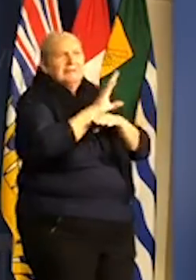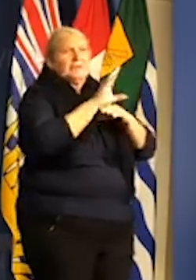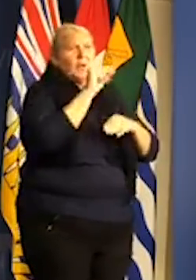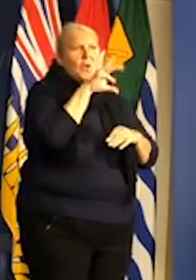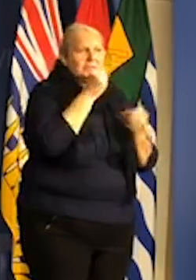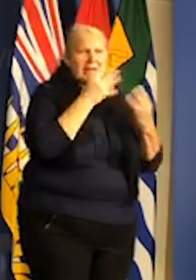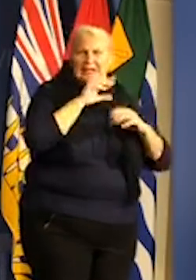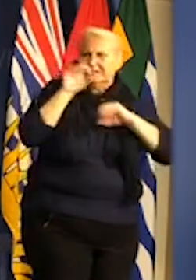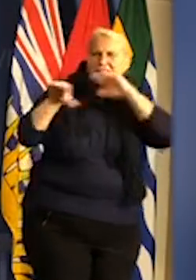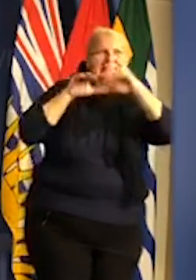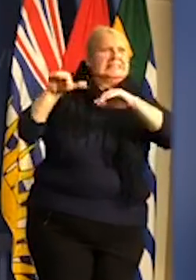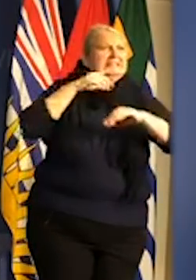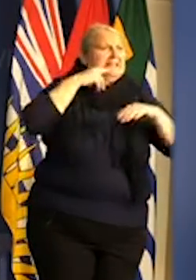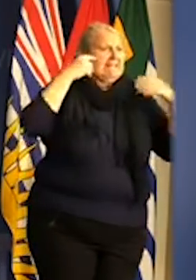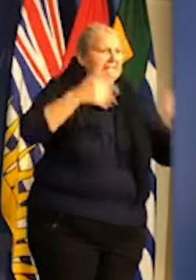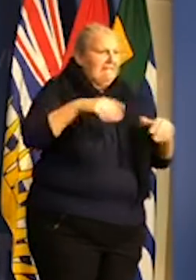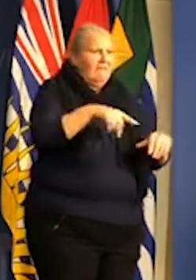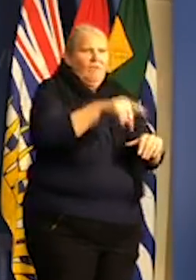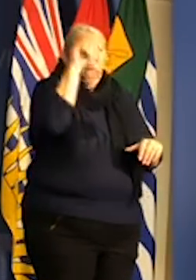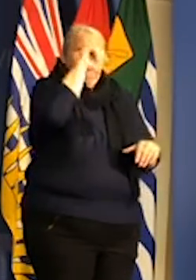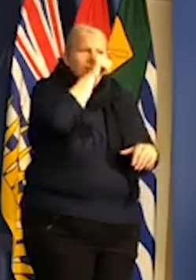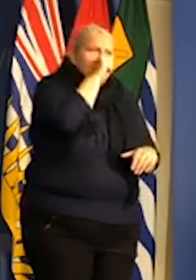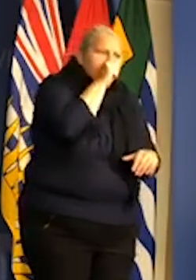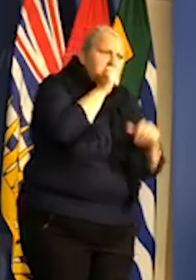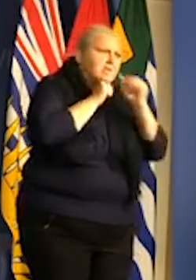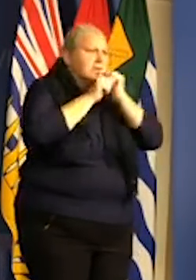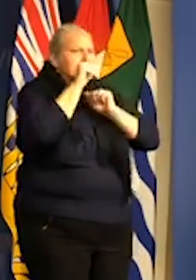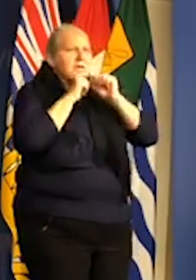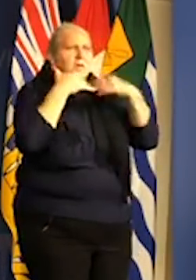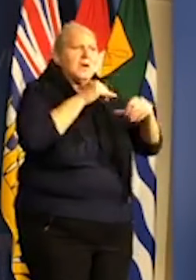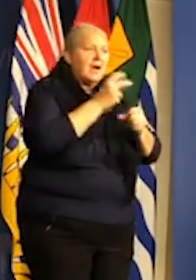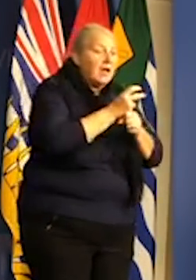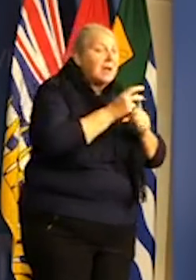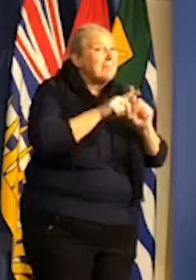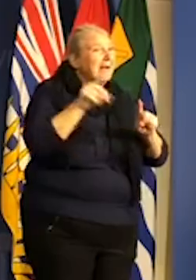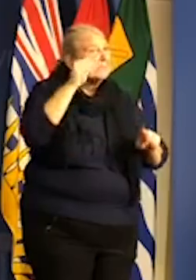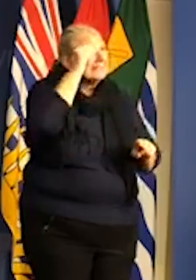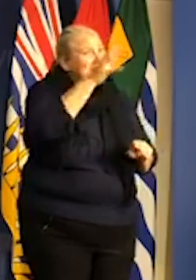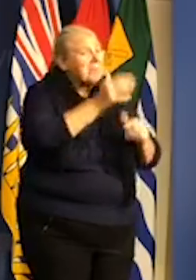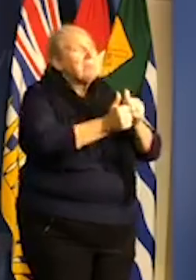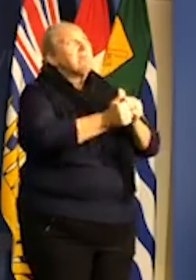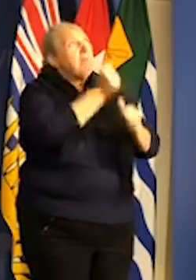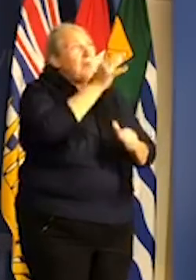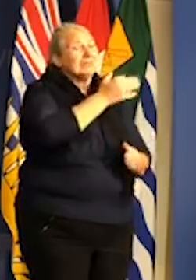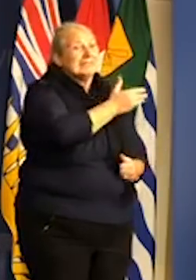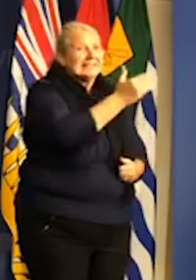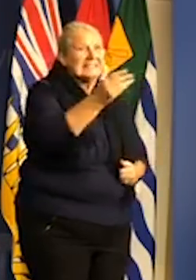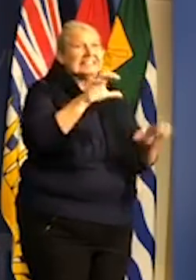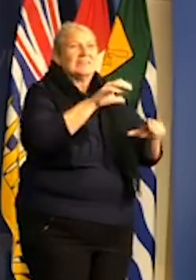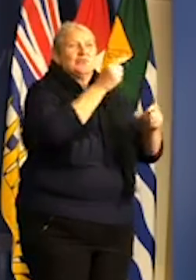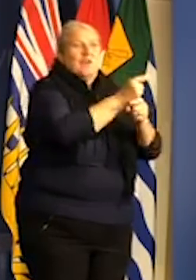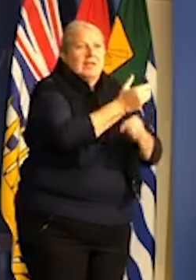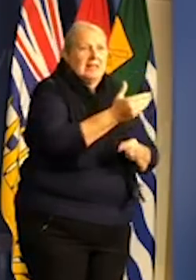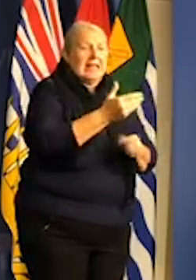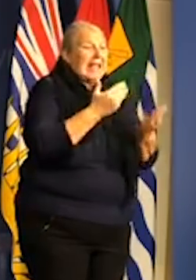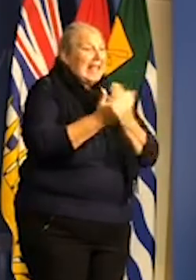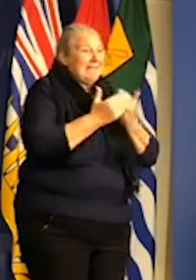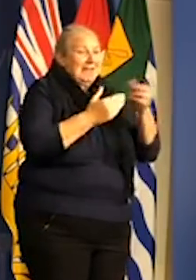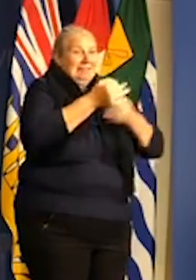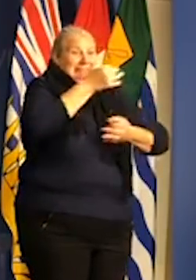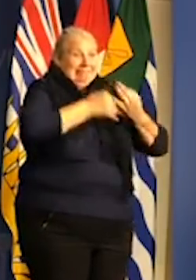been. But despite this, the vast majority have done the right thing, even though it will cost them a great